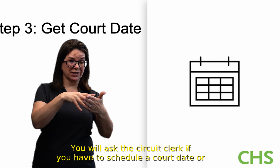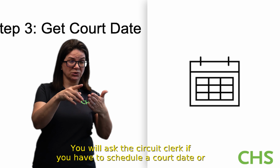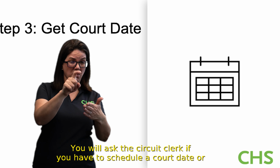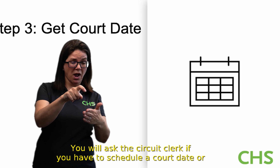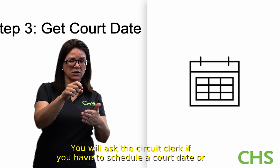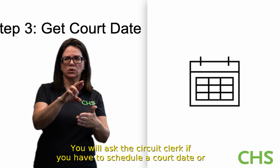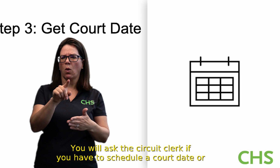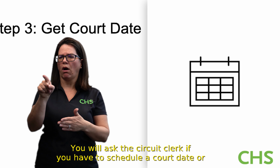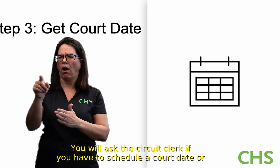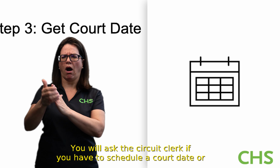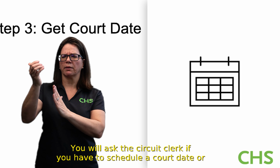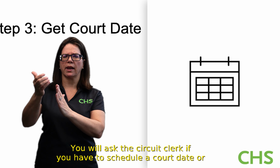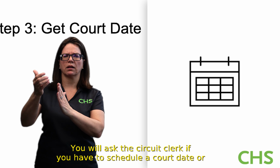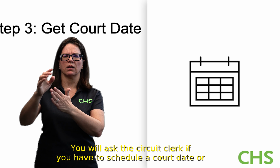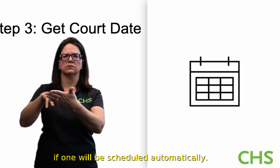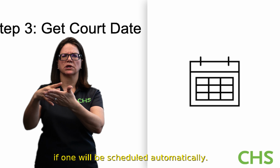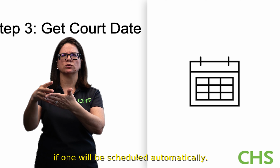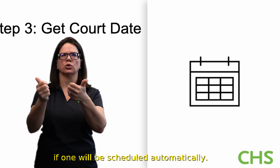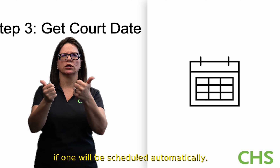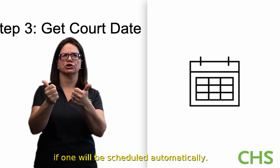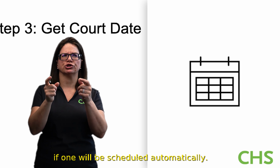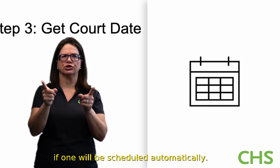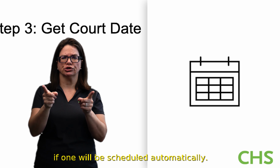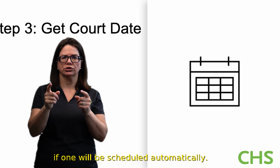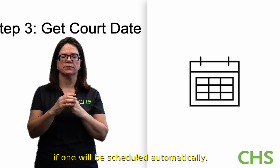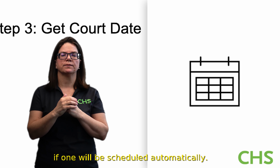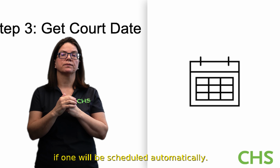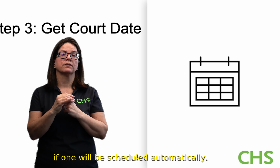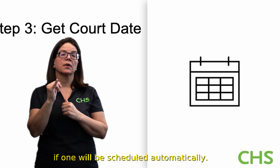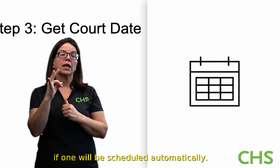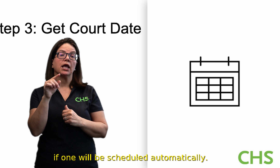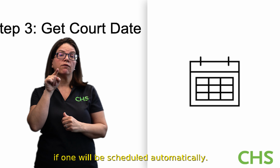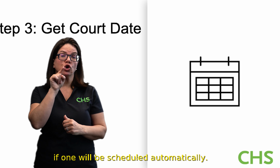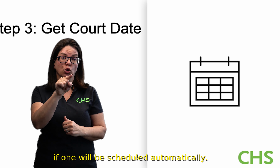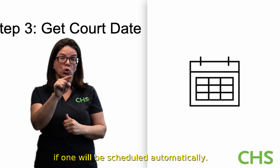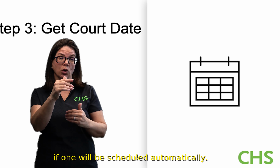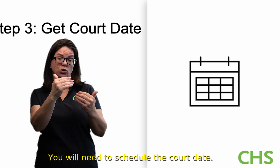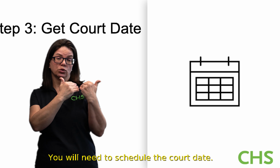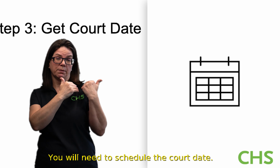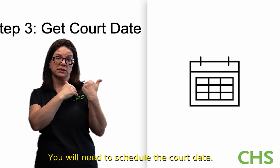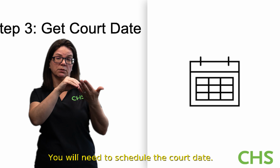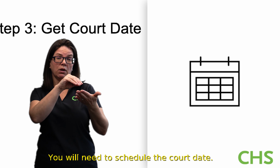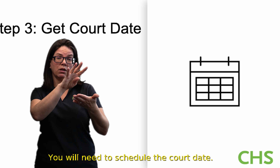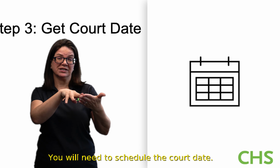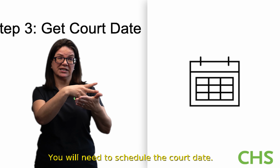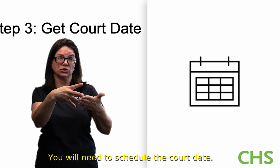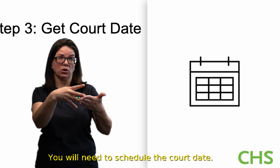schedule a court date or if one will be scheduled automatically. You will need to schedule the court